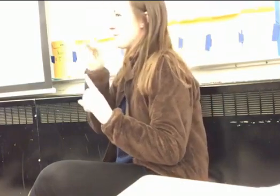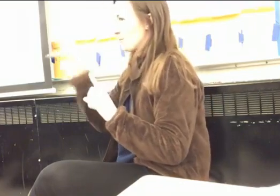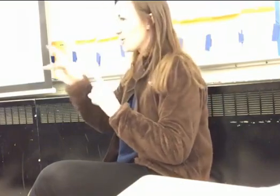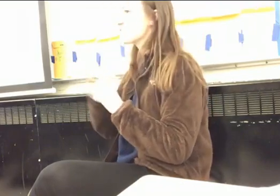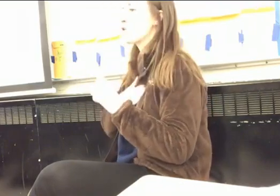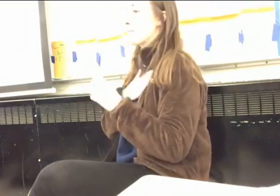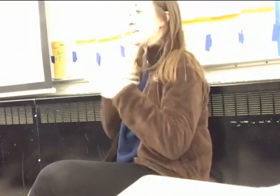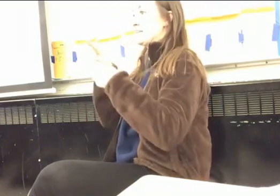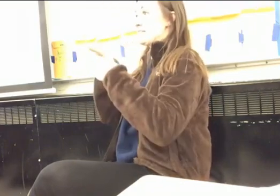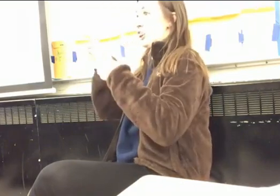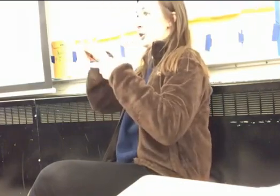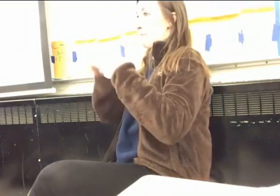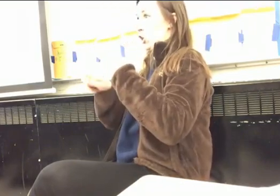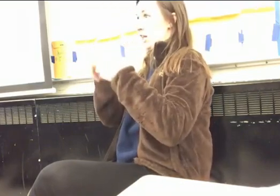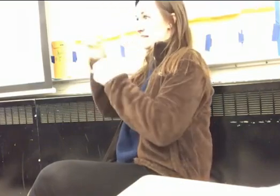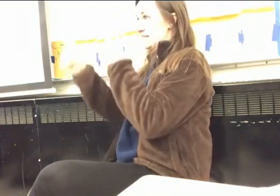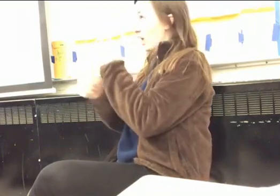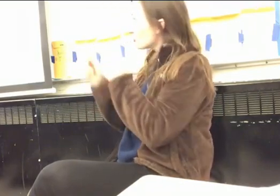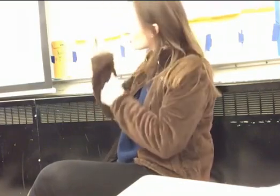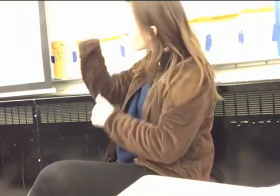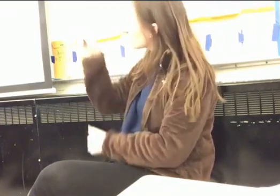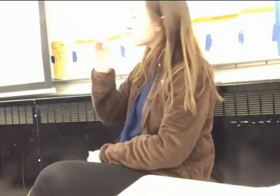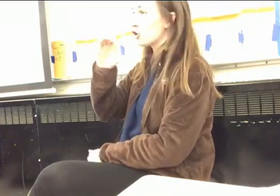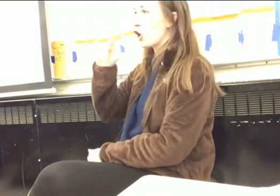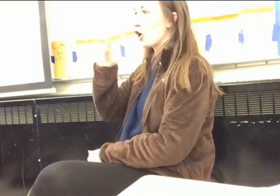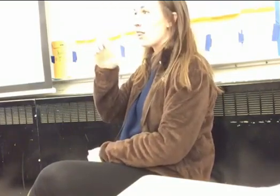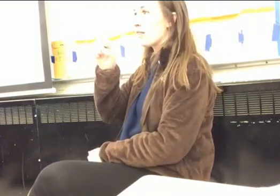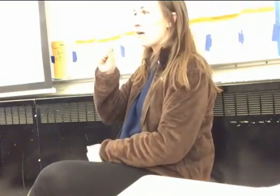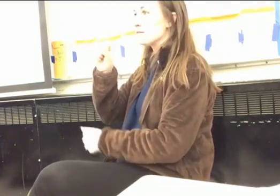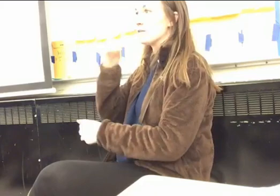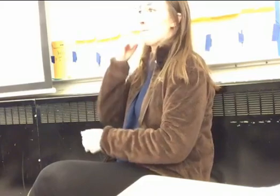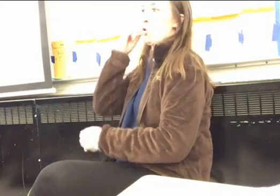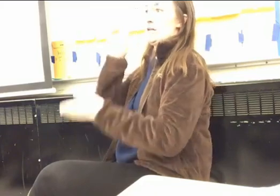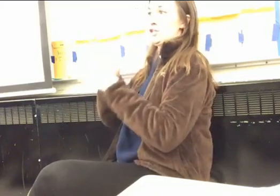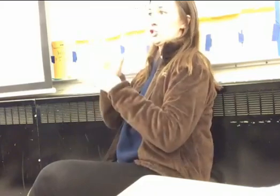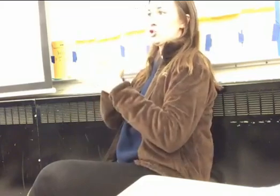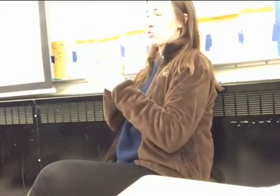out those bullets underneath Carlisle Boarding School.